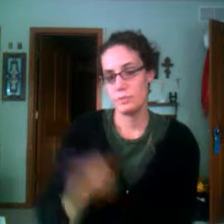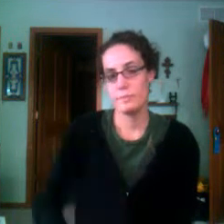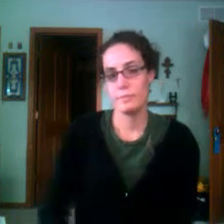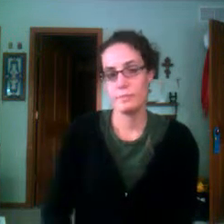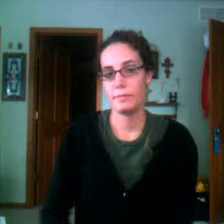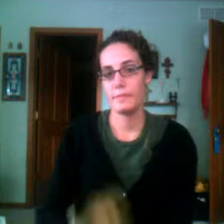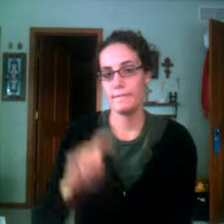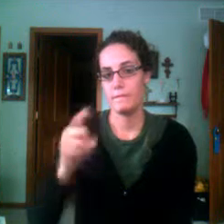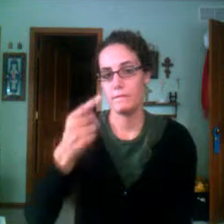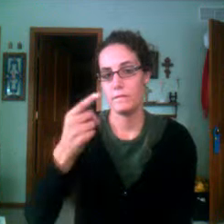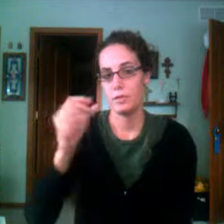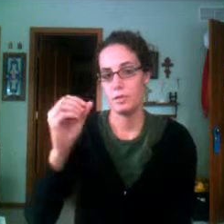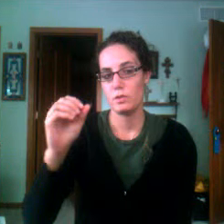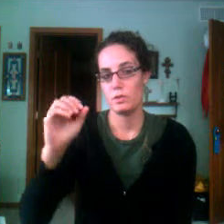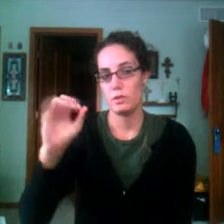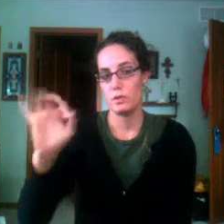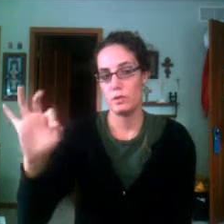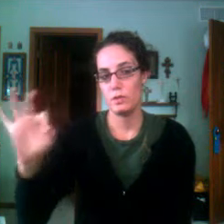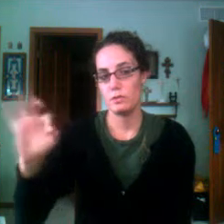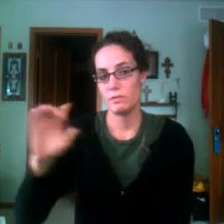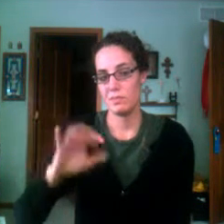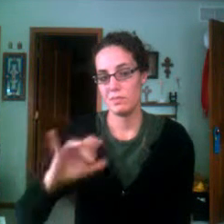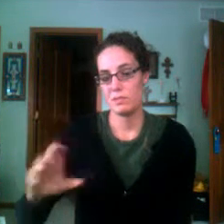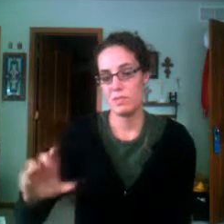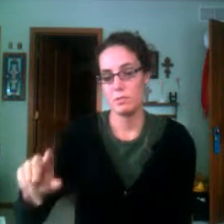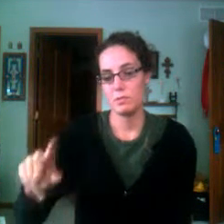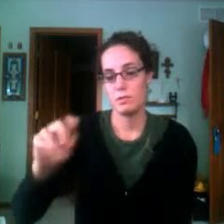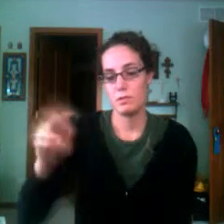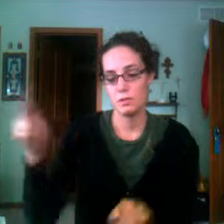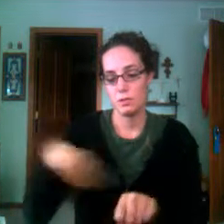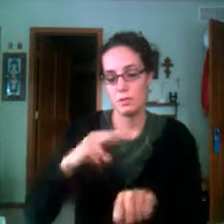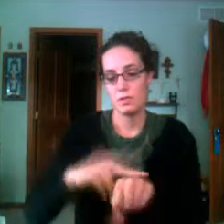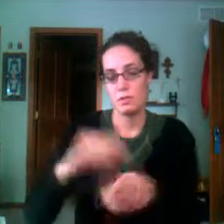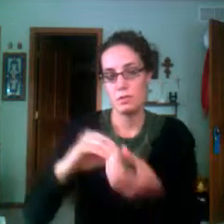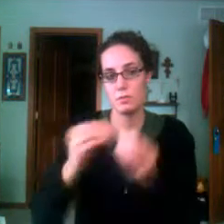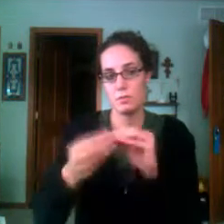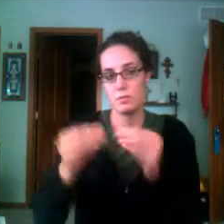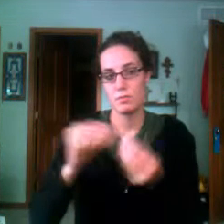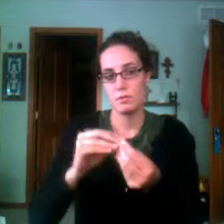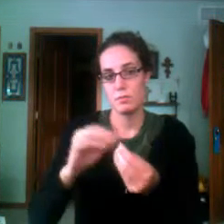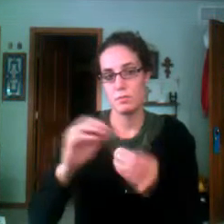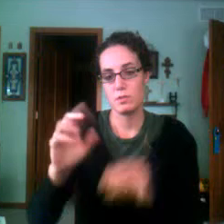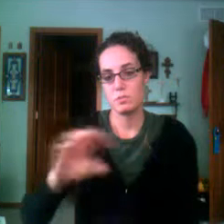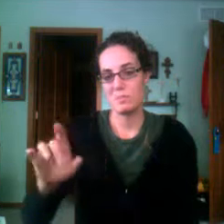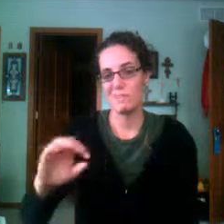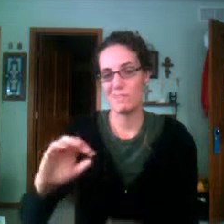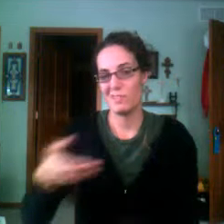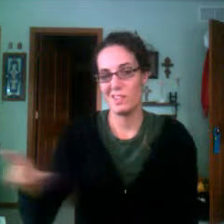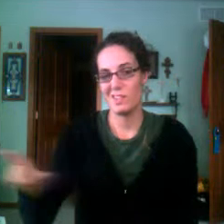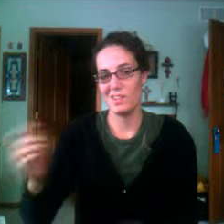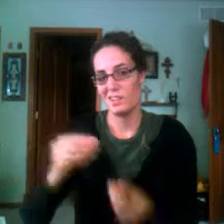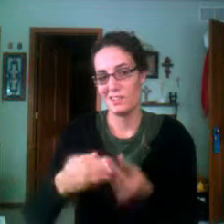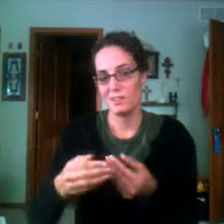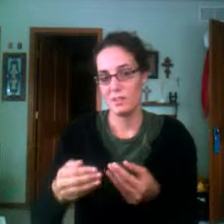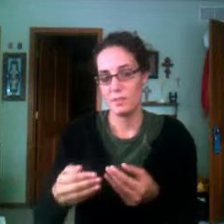First off, if you want to just type in natural numbers, all you really need to do is just type any of the number keys. That's pretty straightforward, pretty